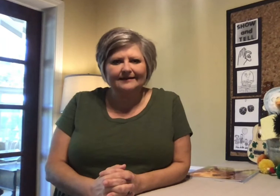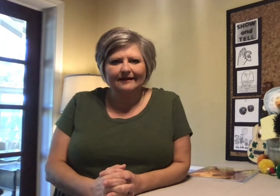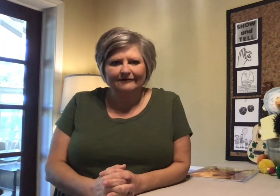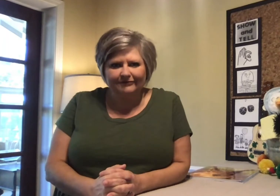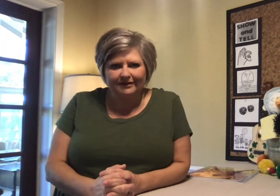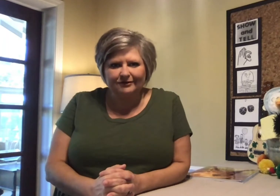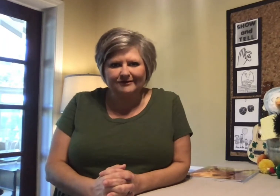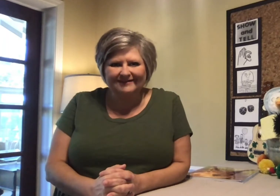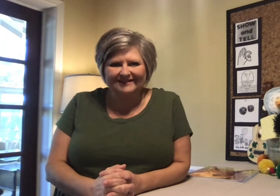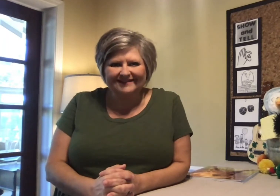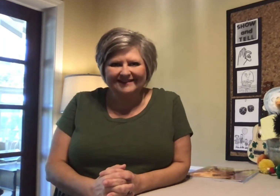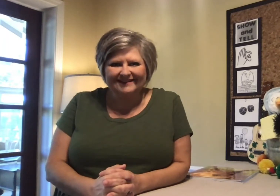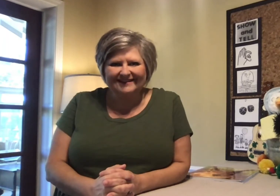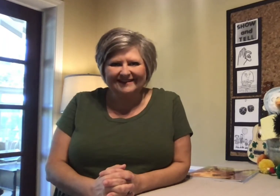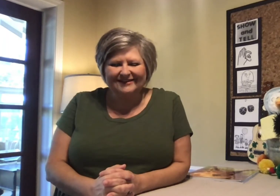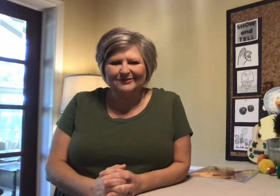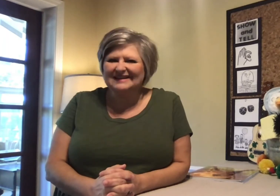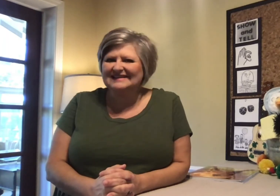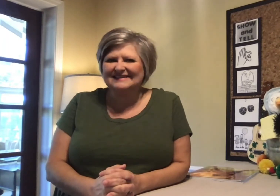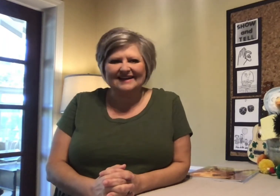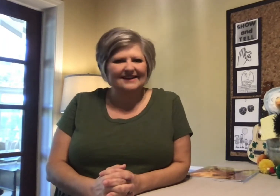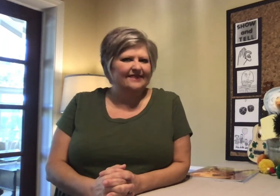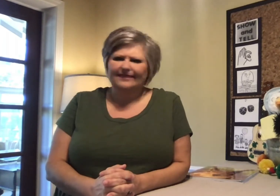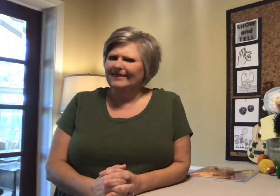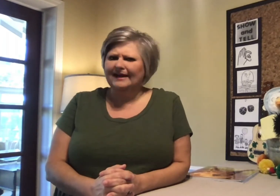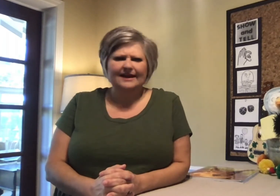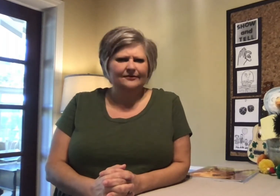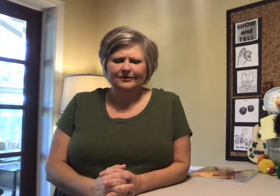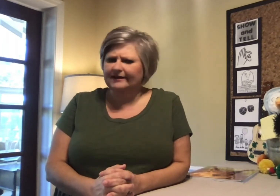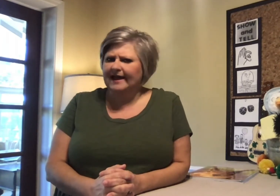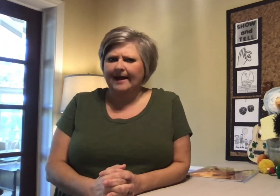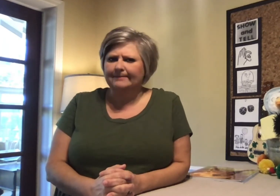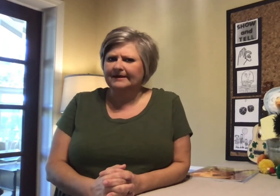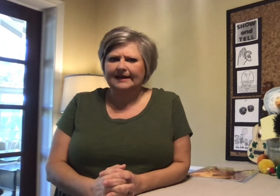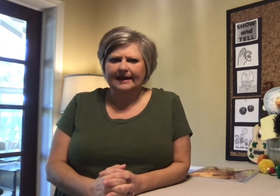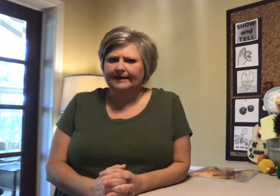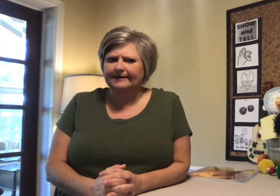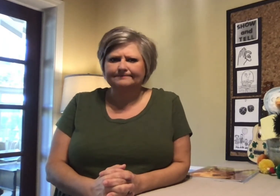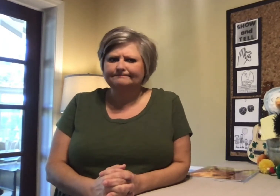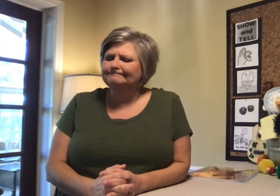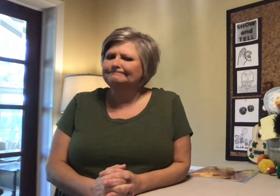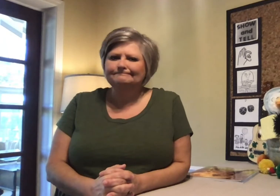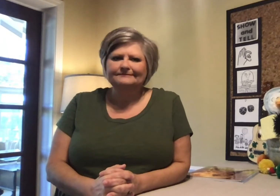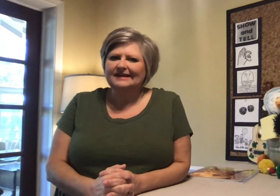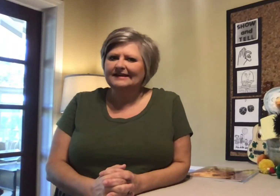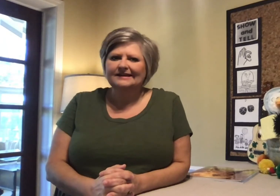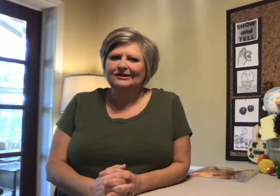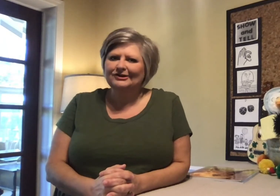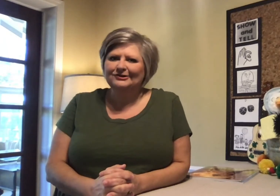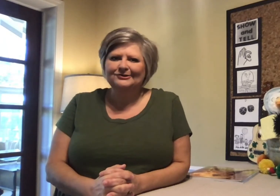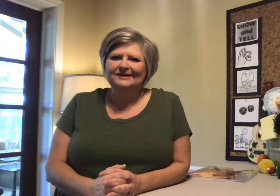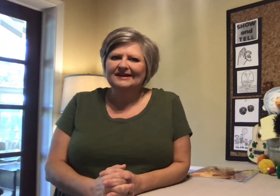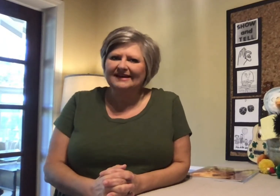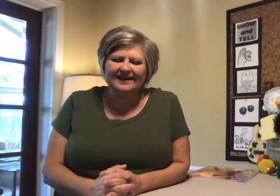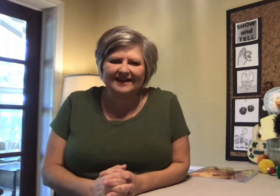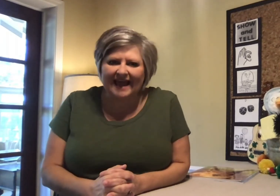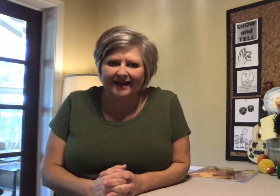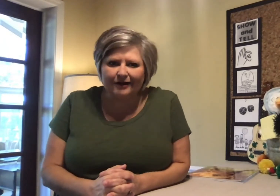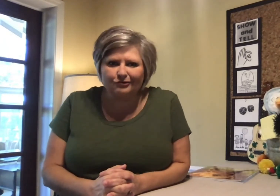a fiddle? We decided that can't really happen, can it? No. And can a cow